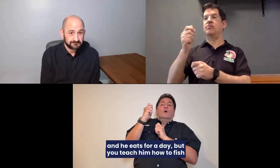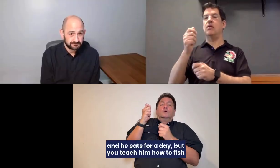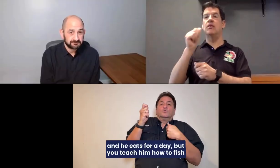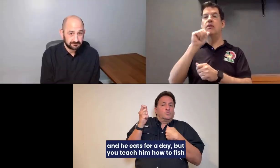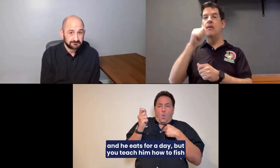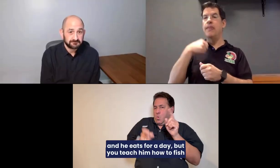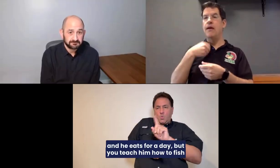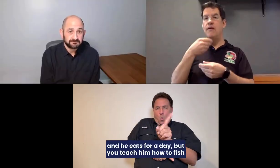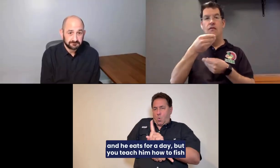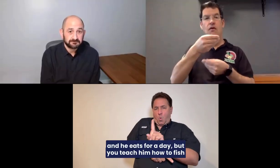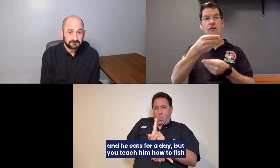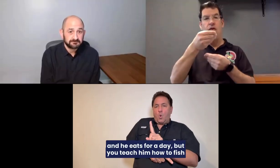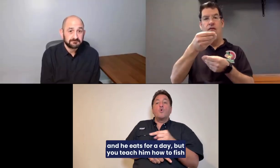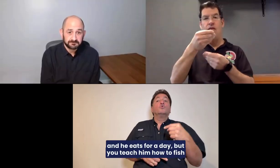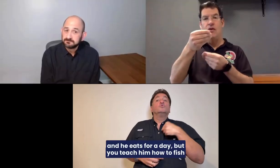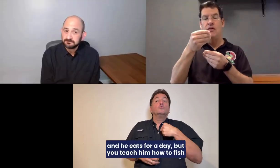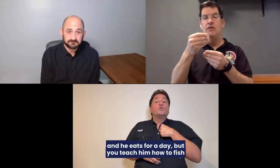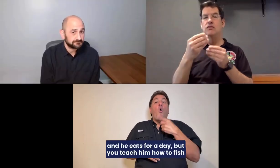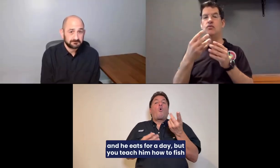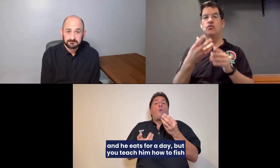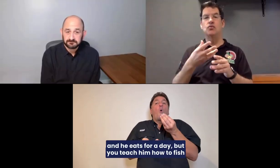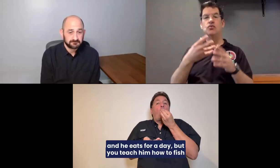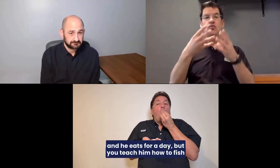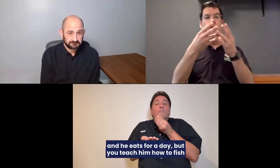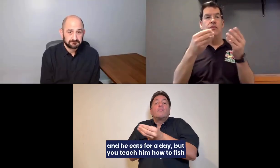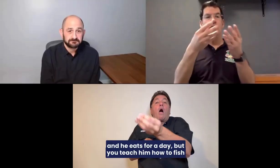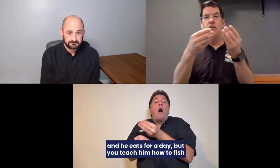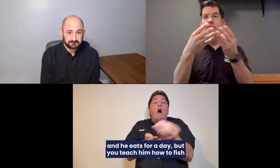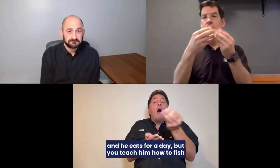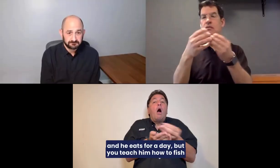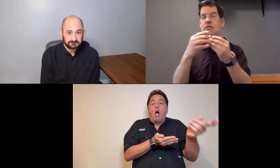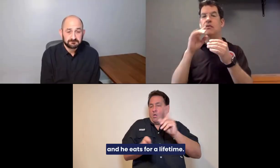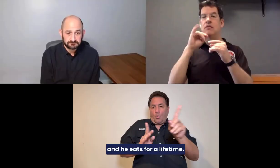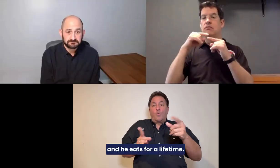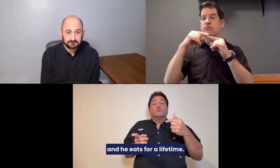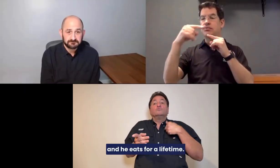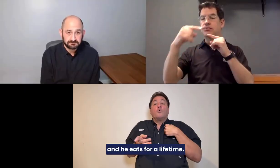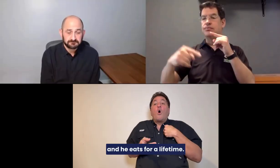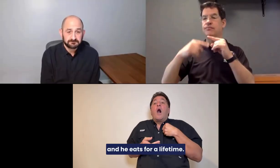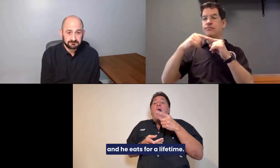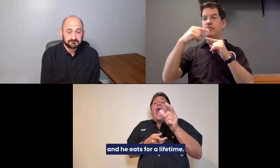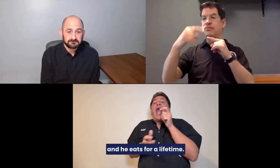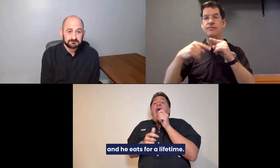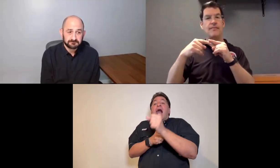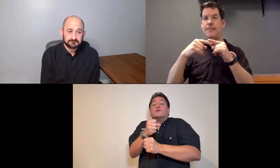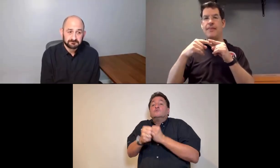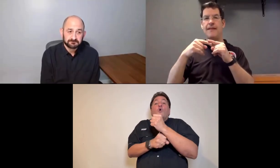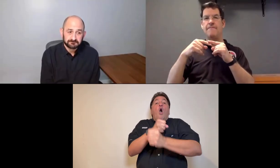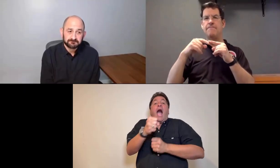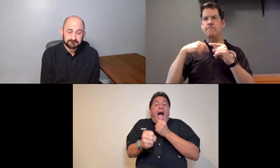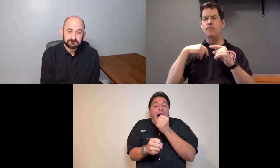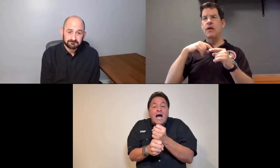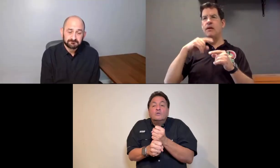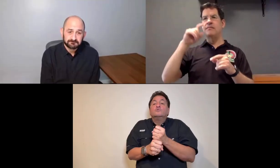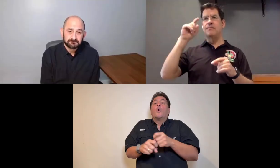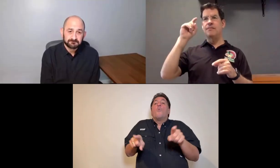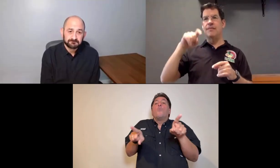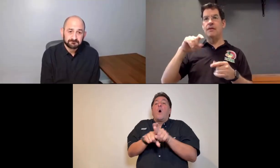a day, but you teach him how to fish and he eats for a lifetime.